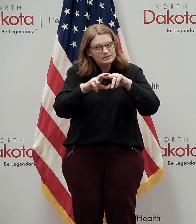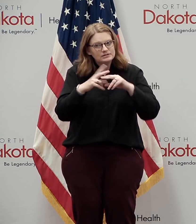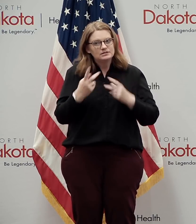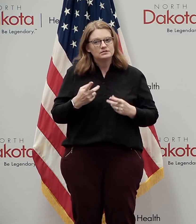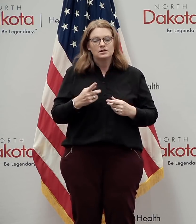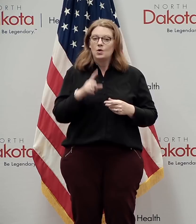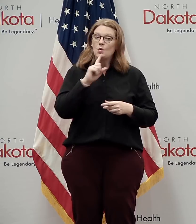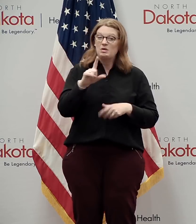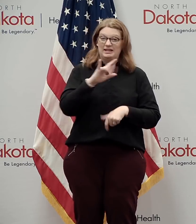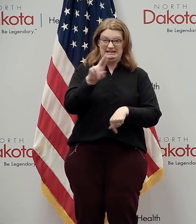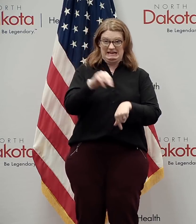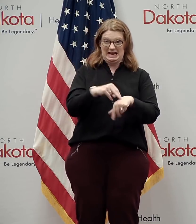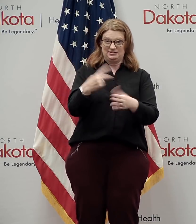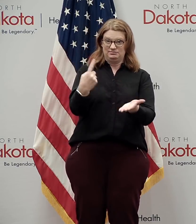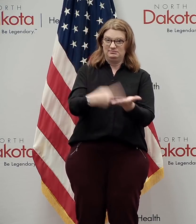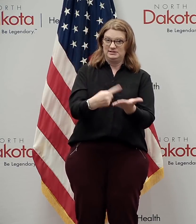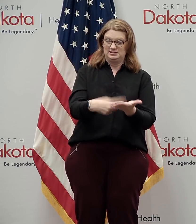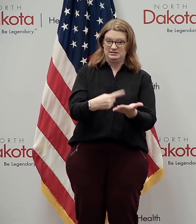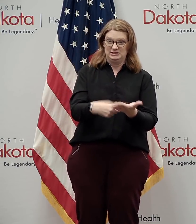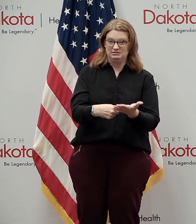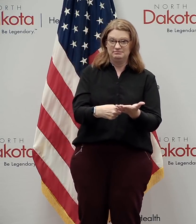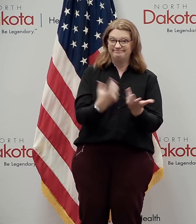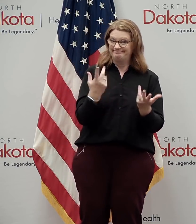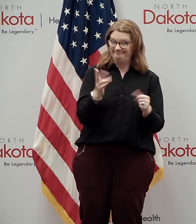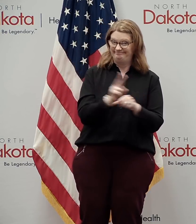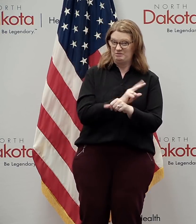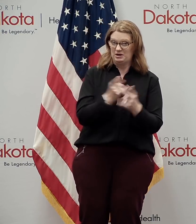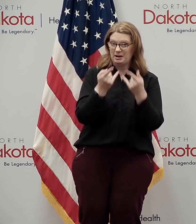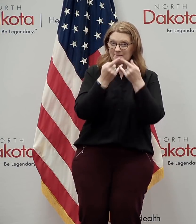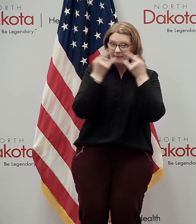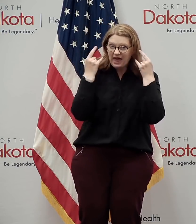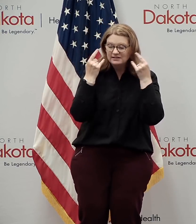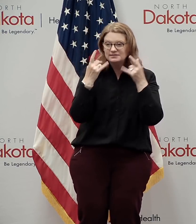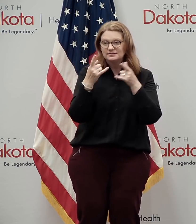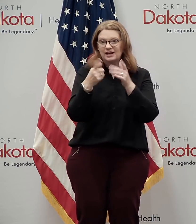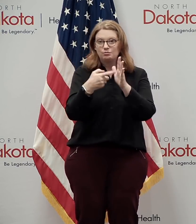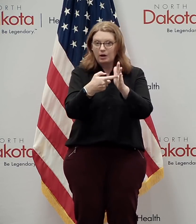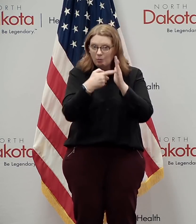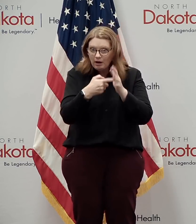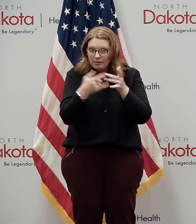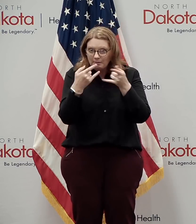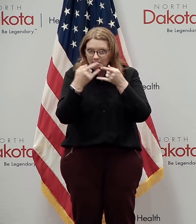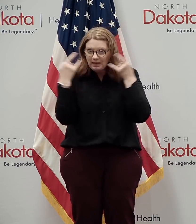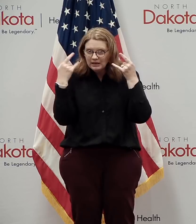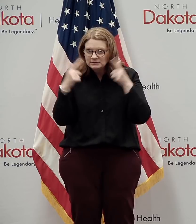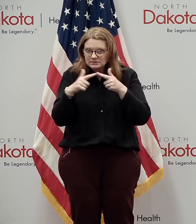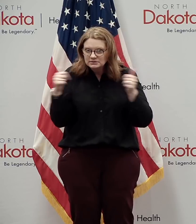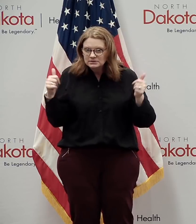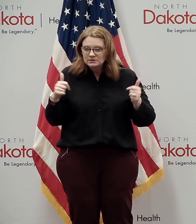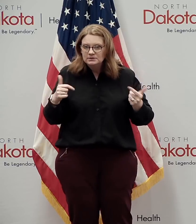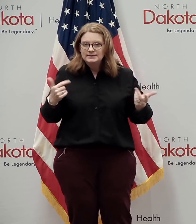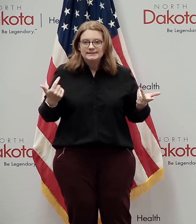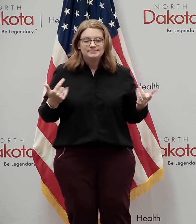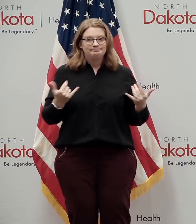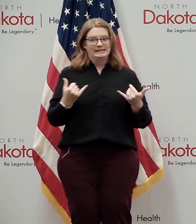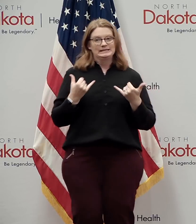big national discussion is about masks and mask mandates, et cetera. We today want to remain